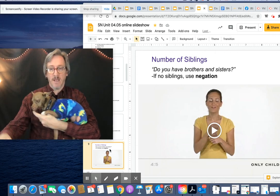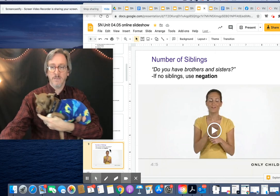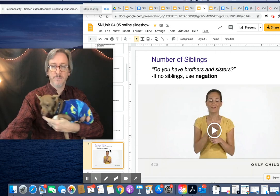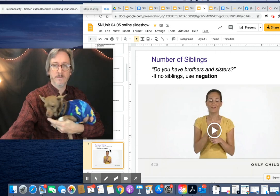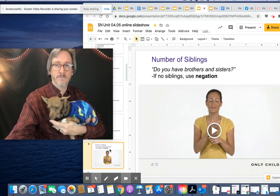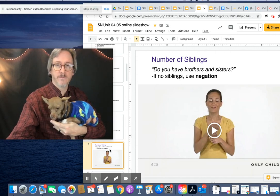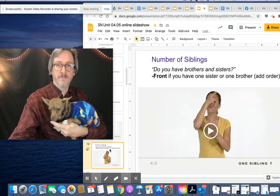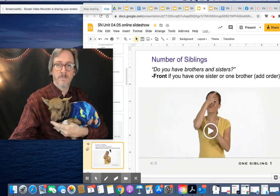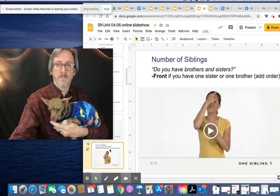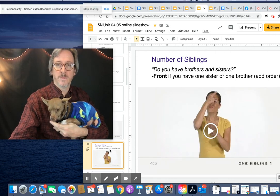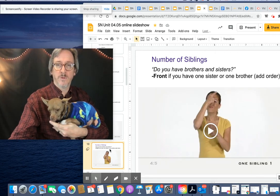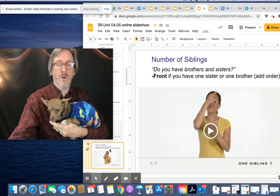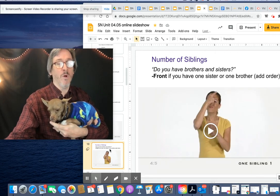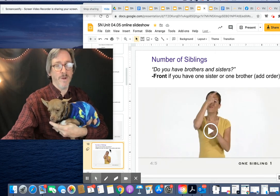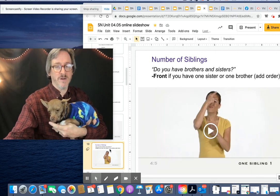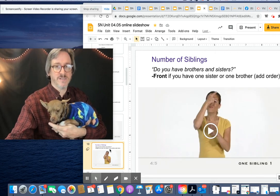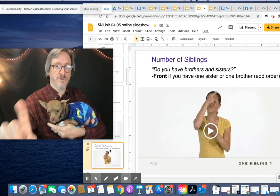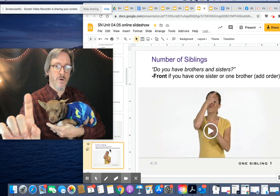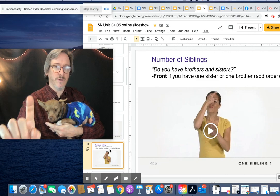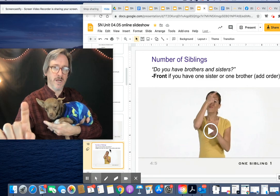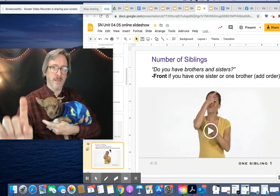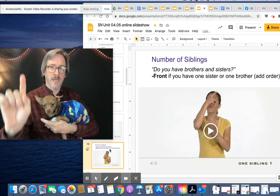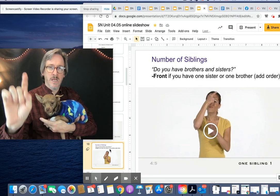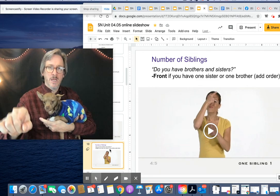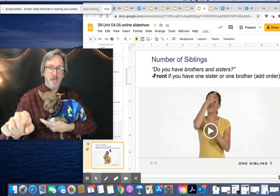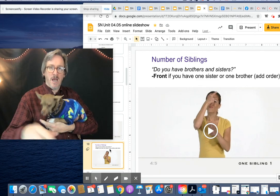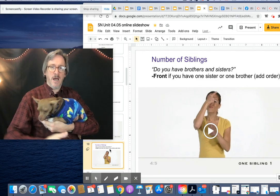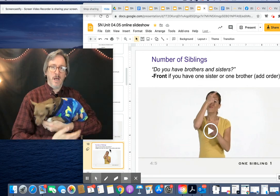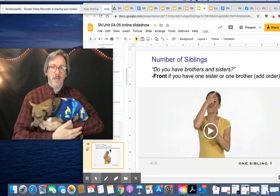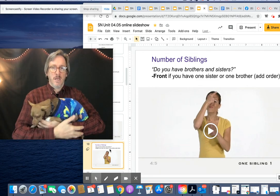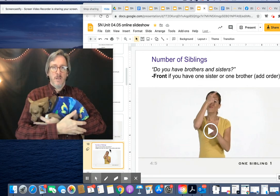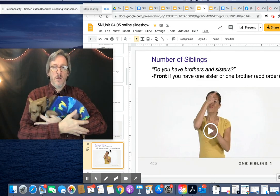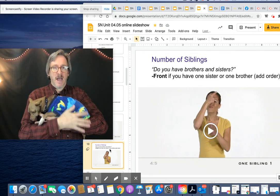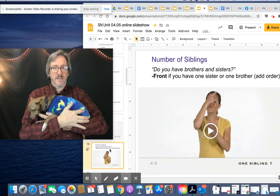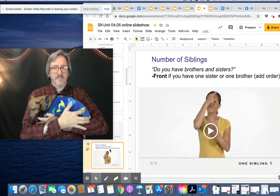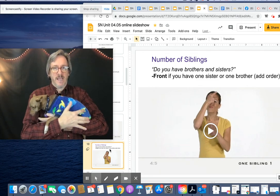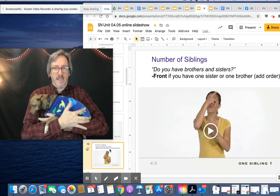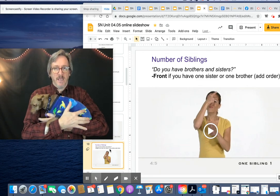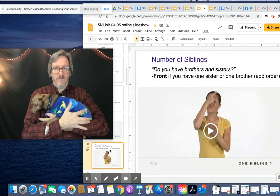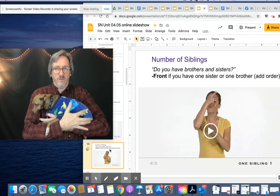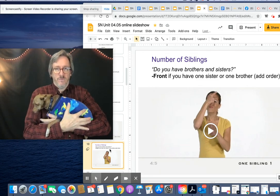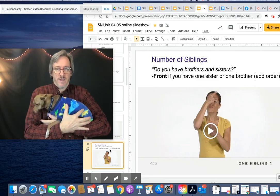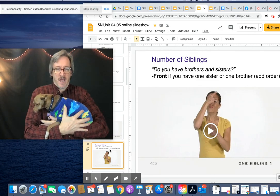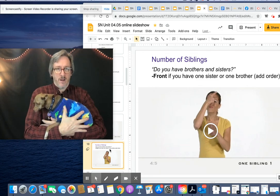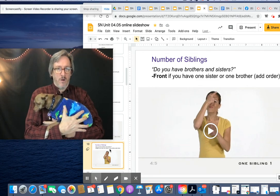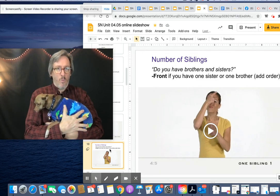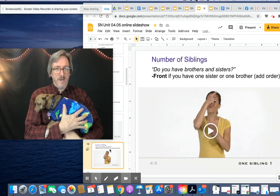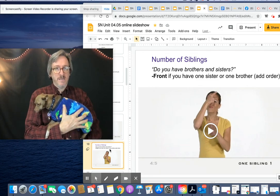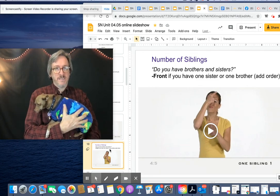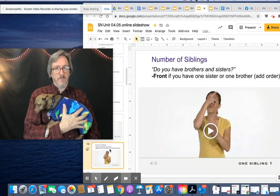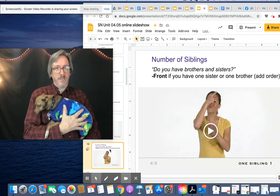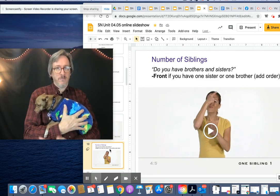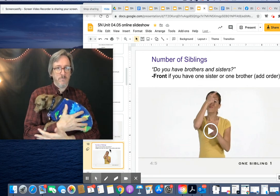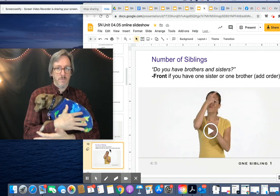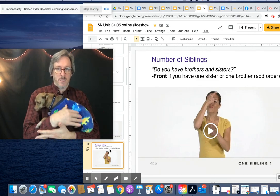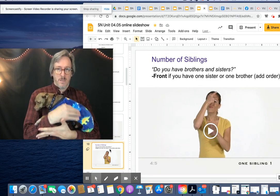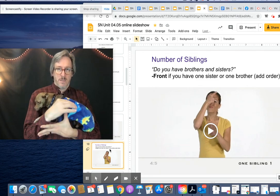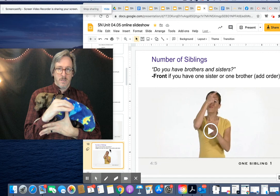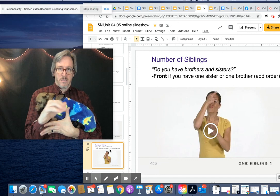only child. Well, one way to do only child, how to say if you've got one